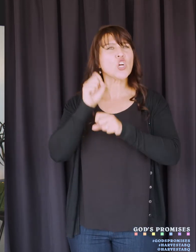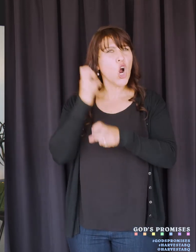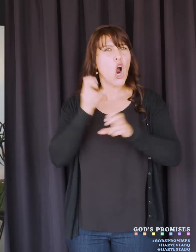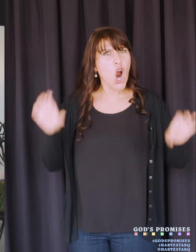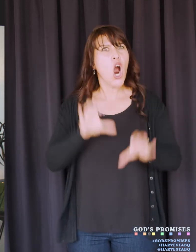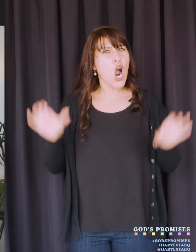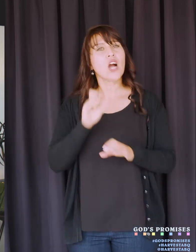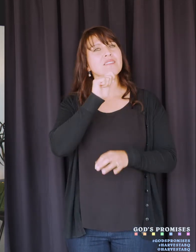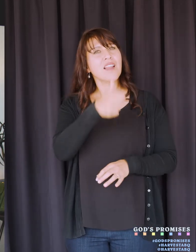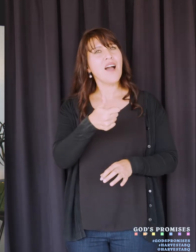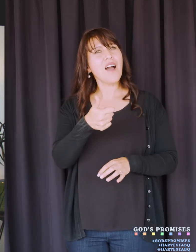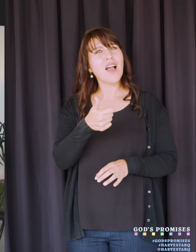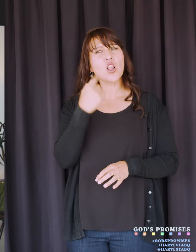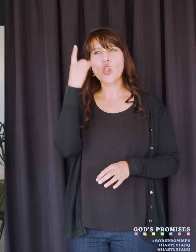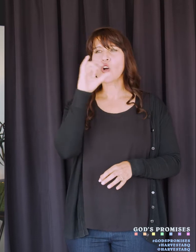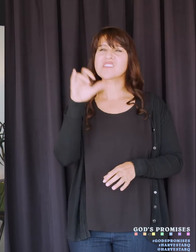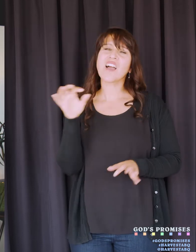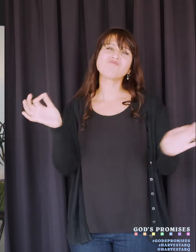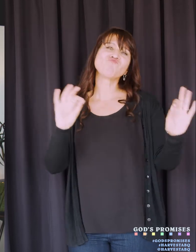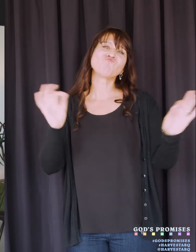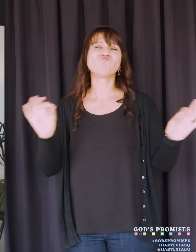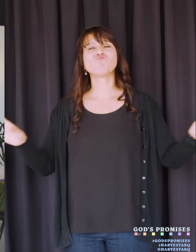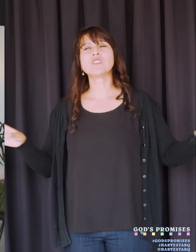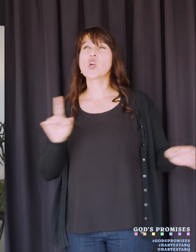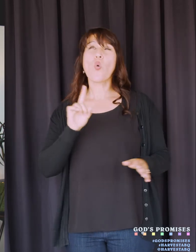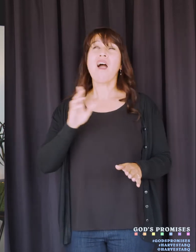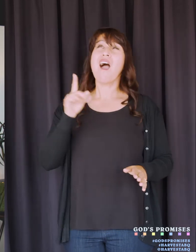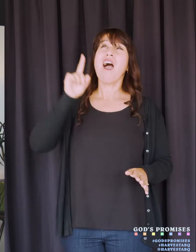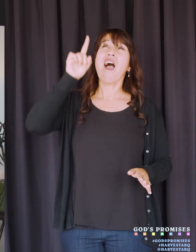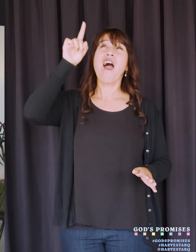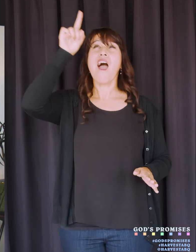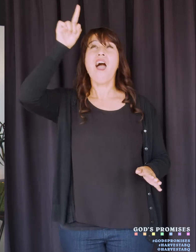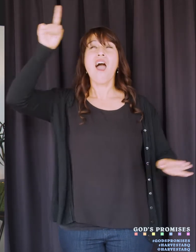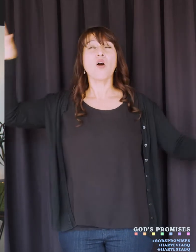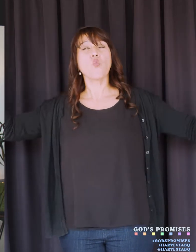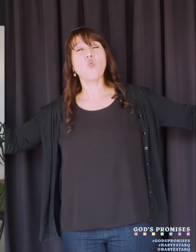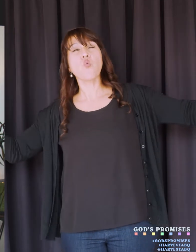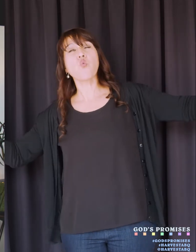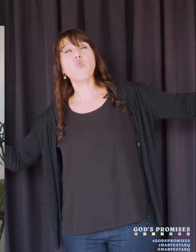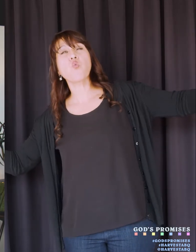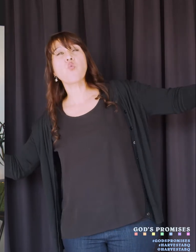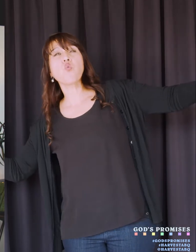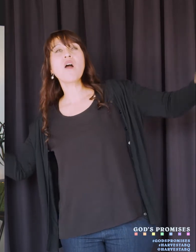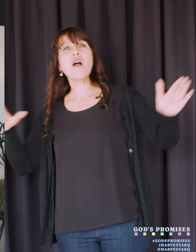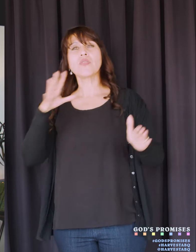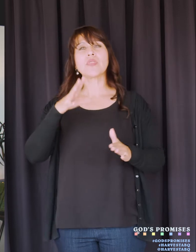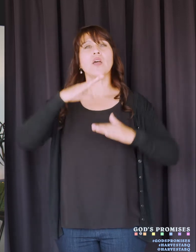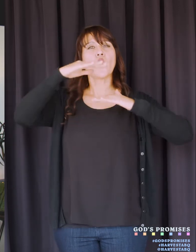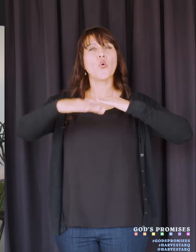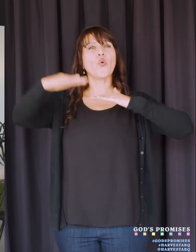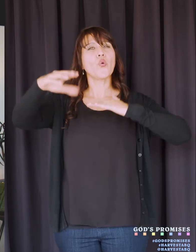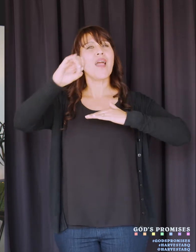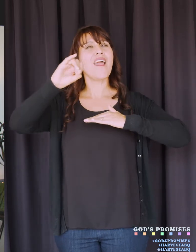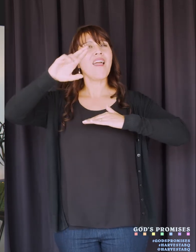I mean, in fact, it almost looks effortless. They soar high above the earth. They glide on the up currents,